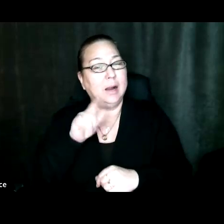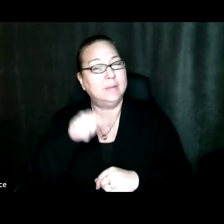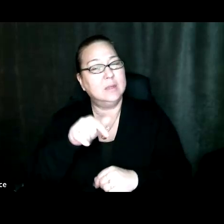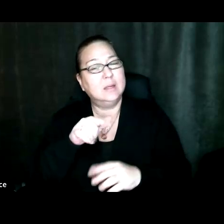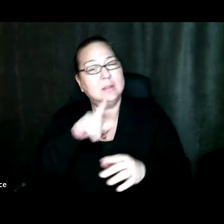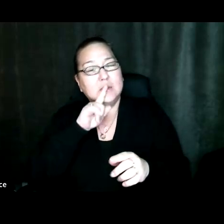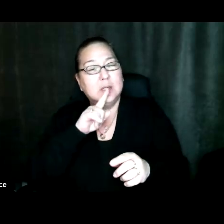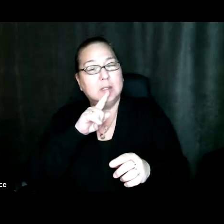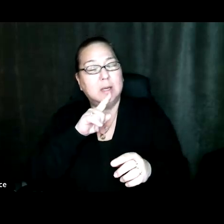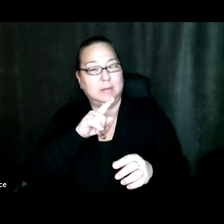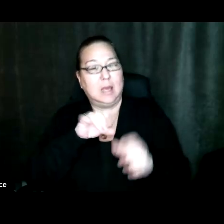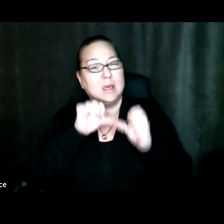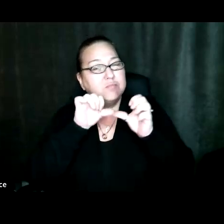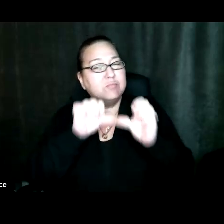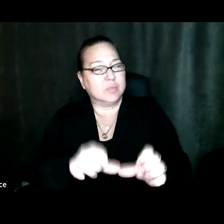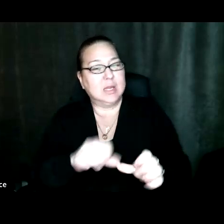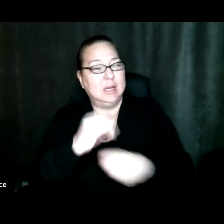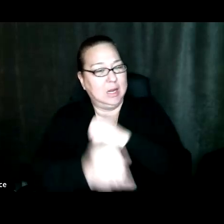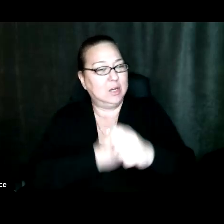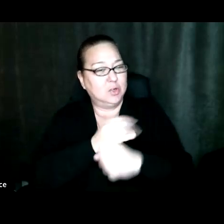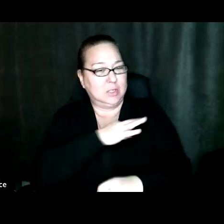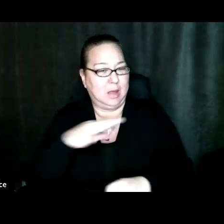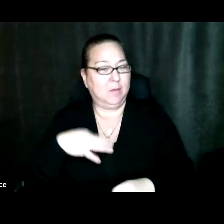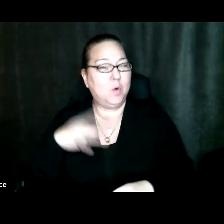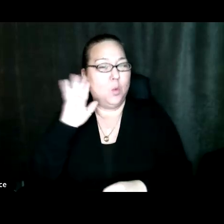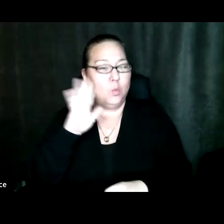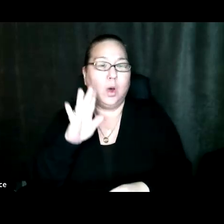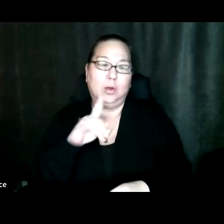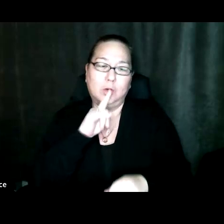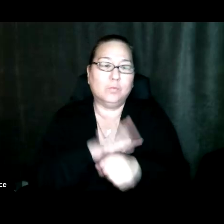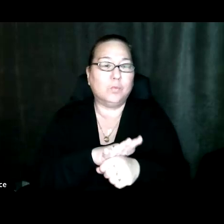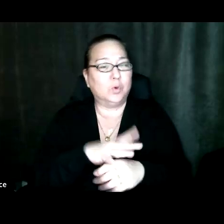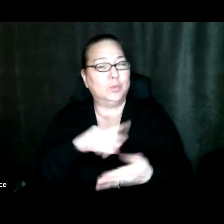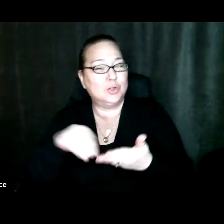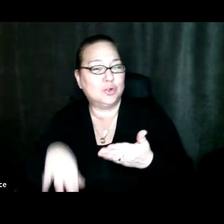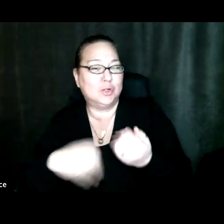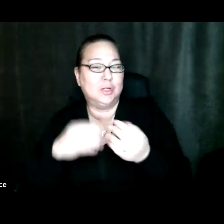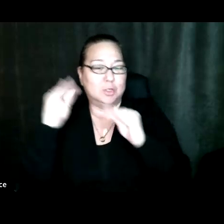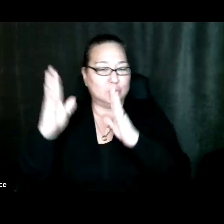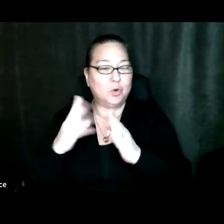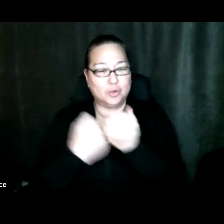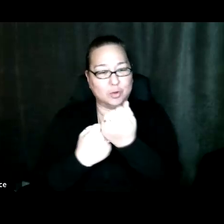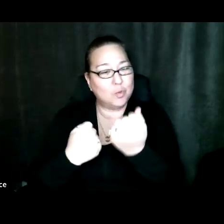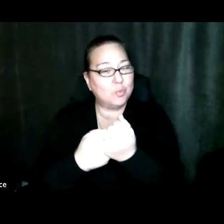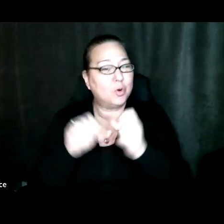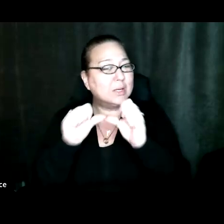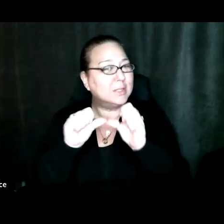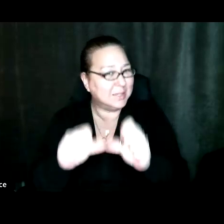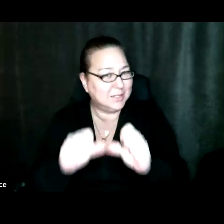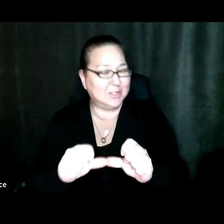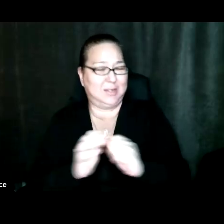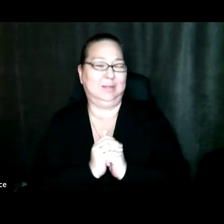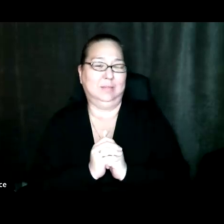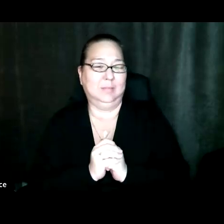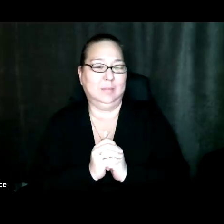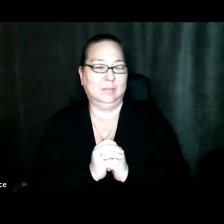that students or teachers are supported continuously and consistently. As educators from international backgrounds, we're proud that